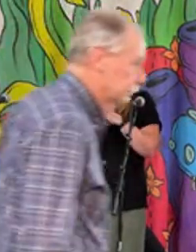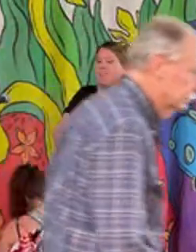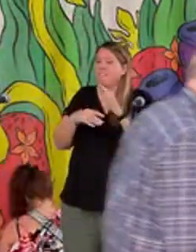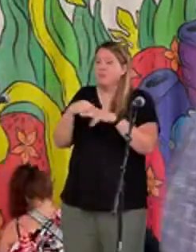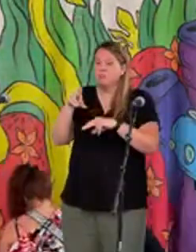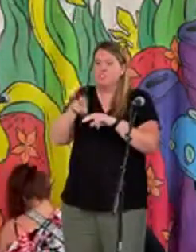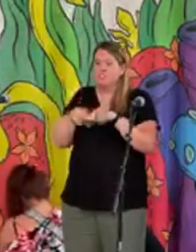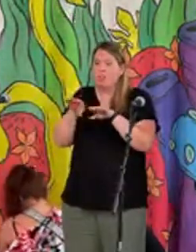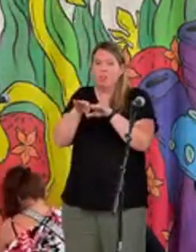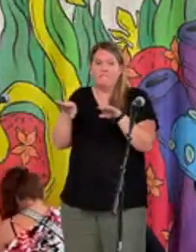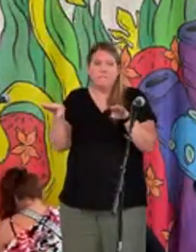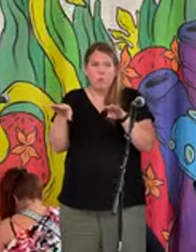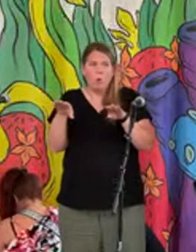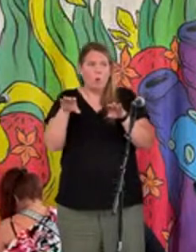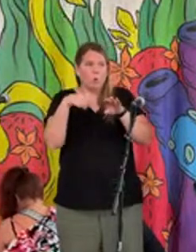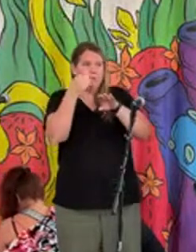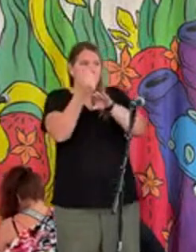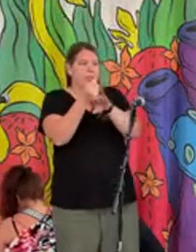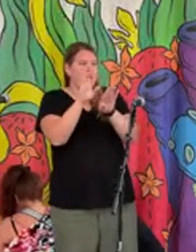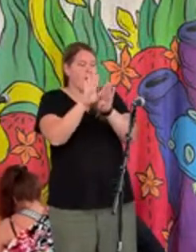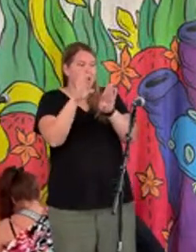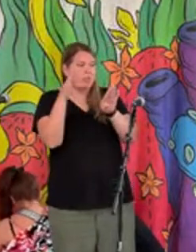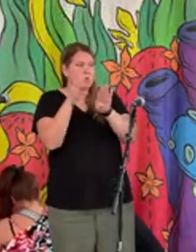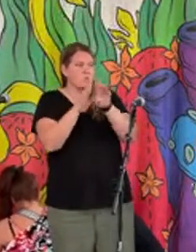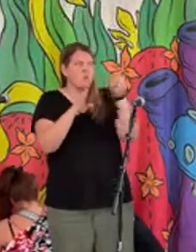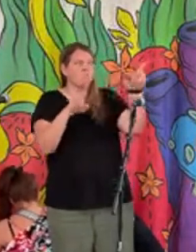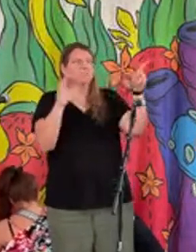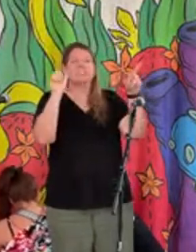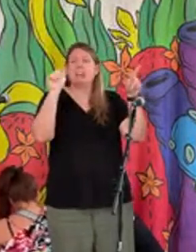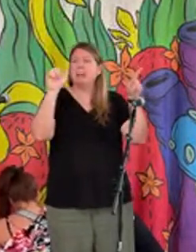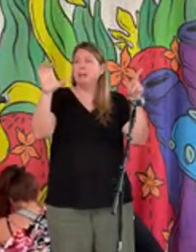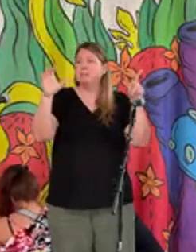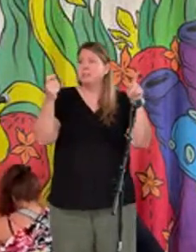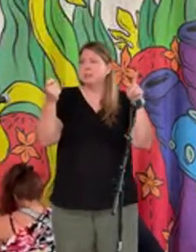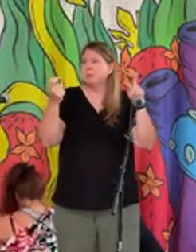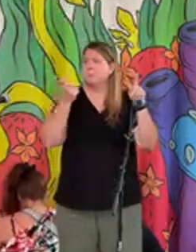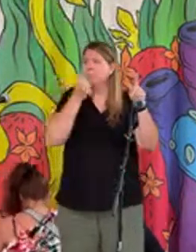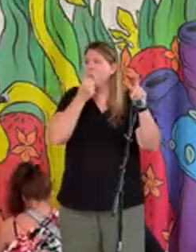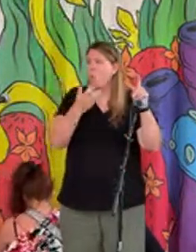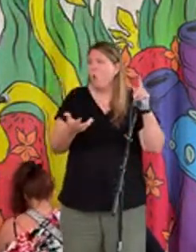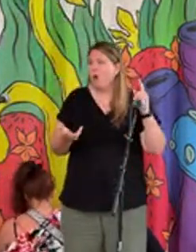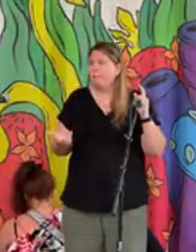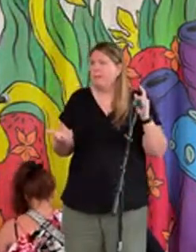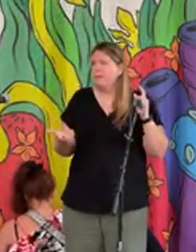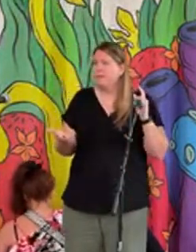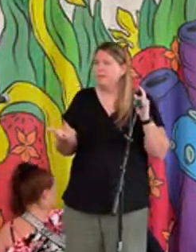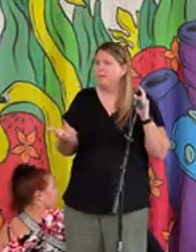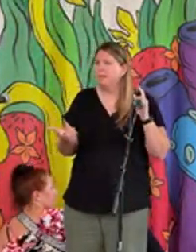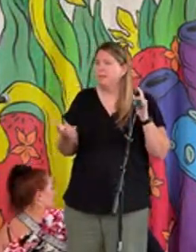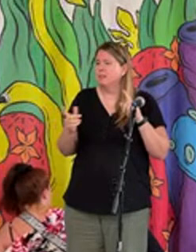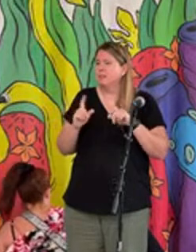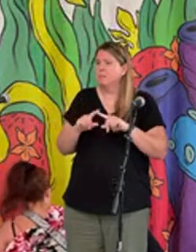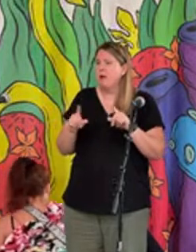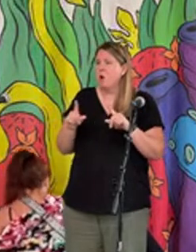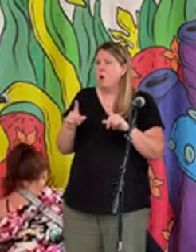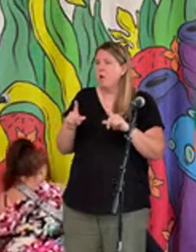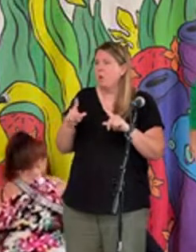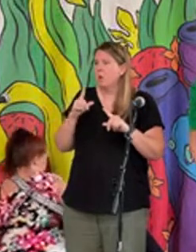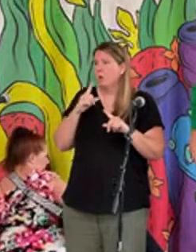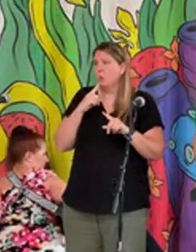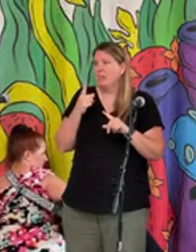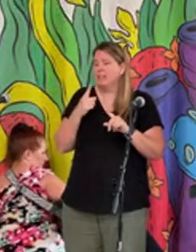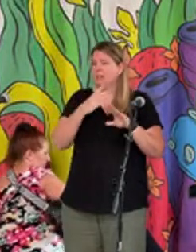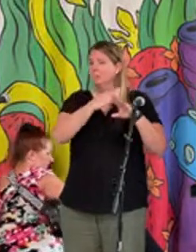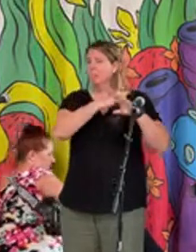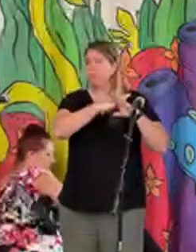floor, we can lock this door. Is there air conditioning? It feels a little warm, but you could make people not come in here and